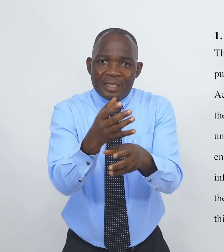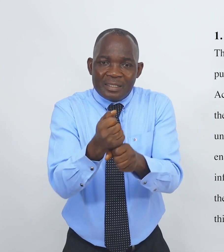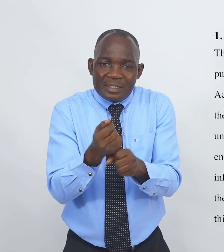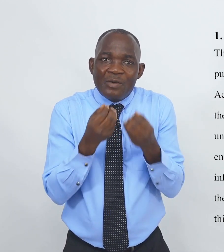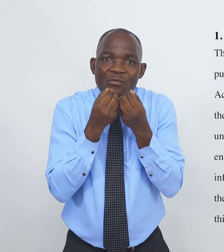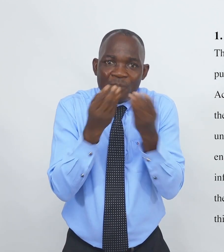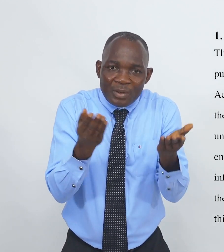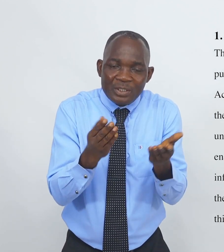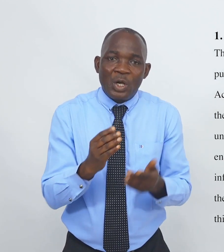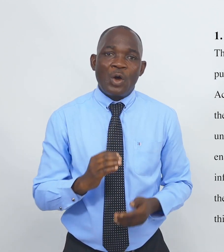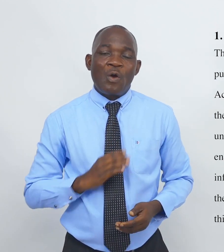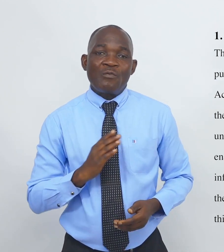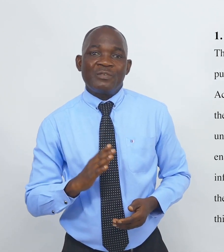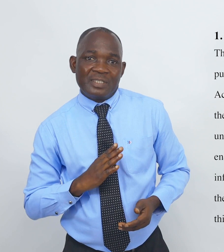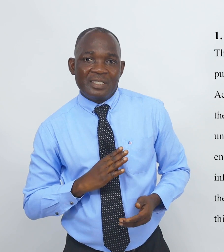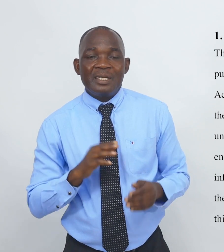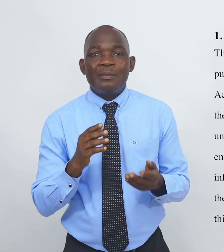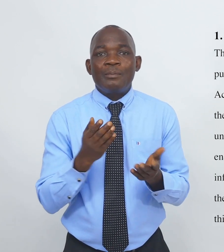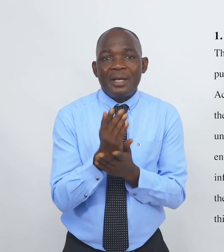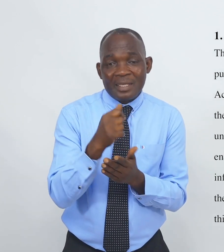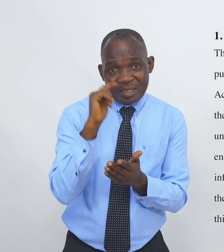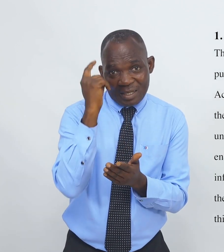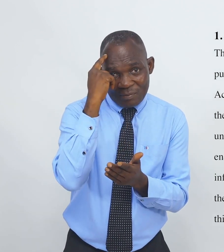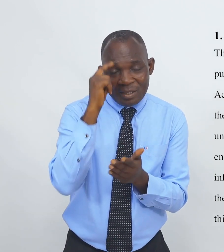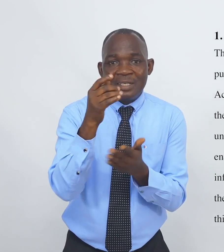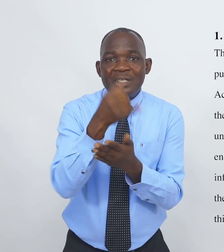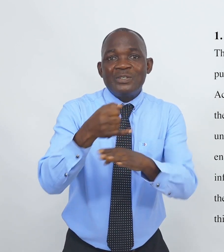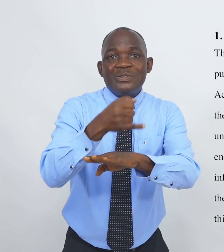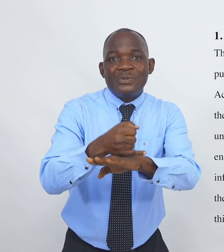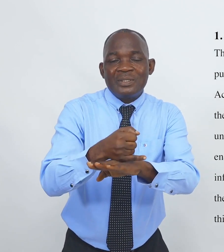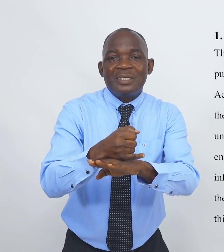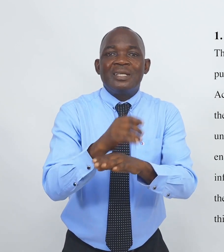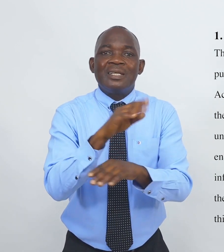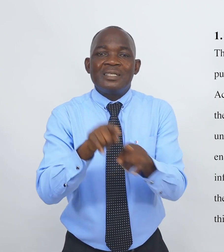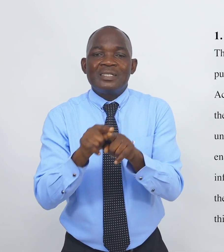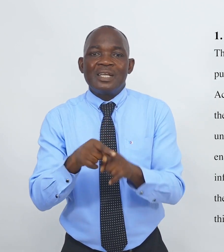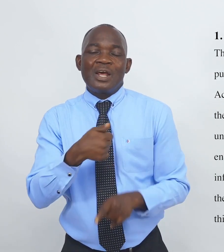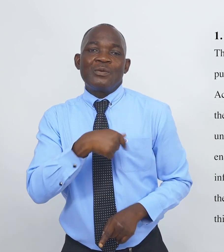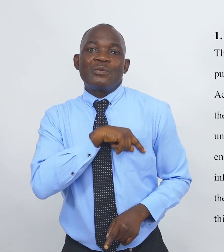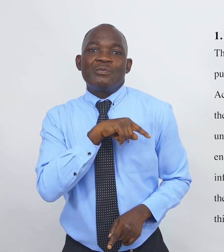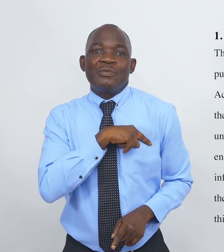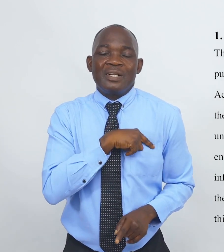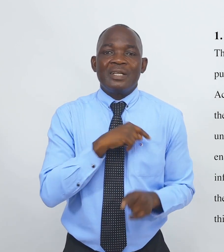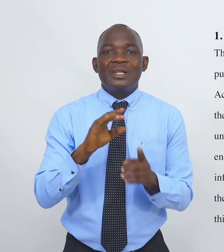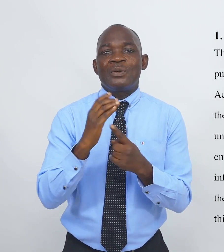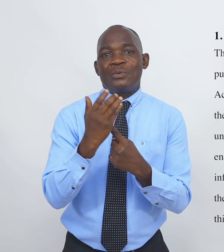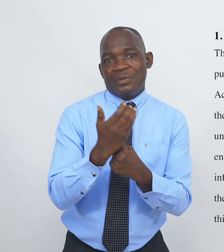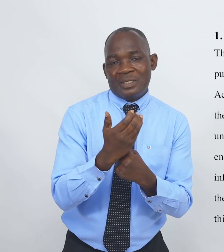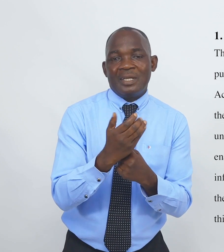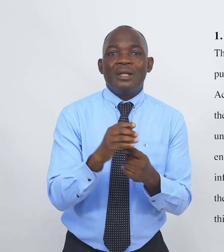gain access to official information held by government institutions and the qualifications and conditions